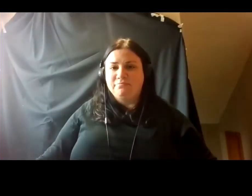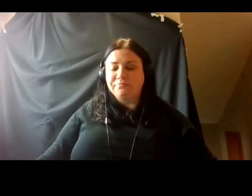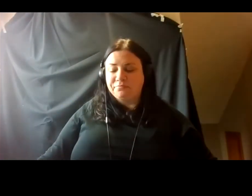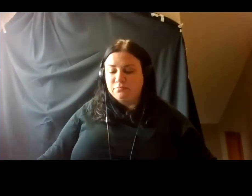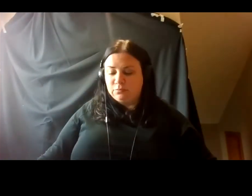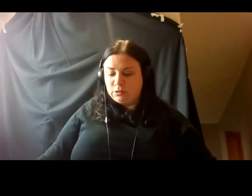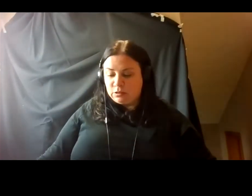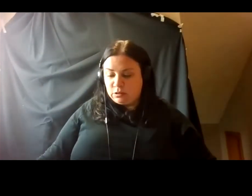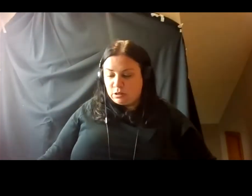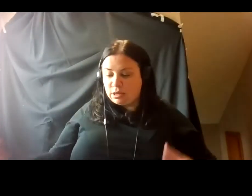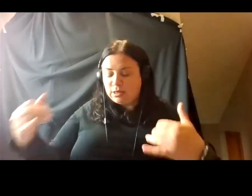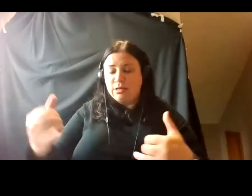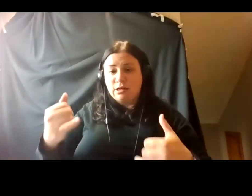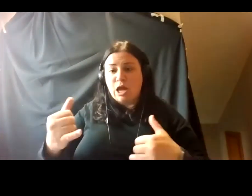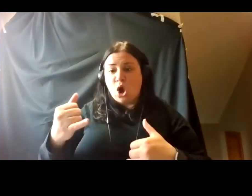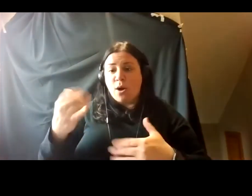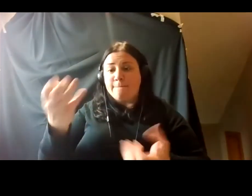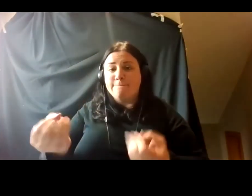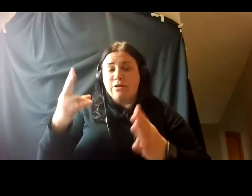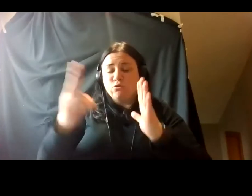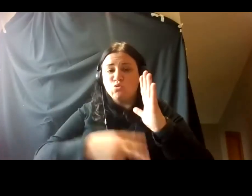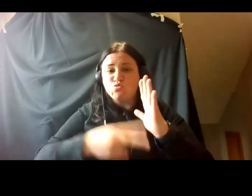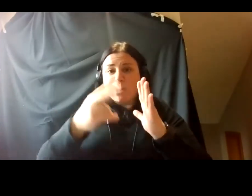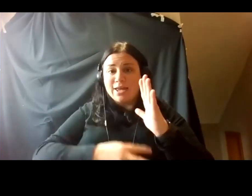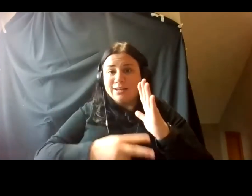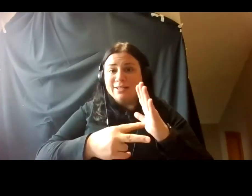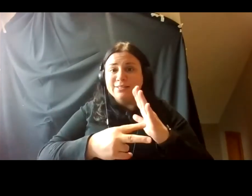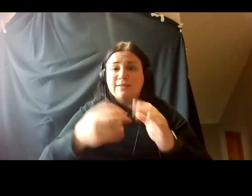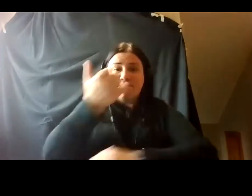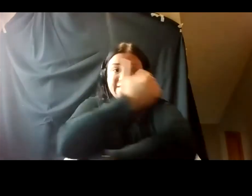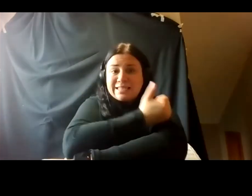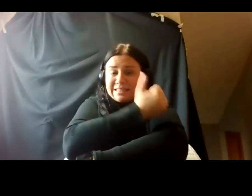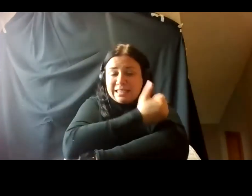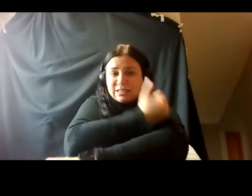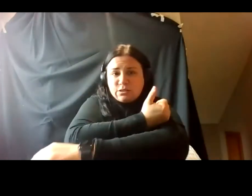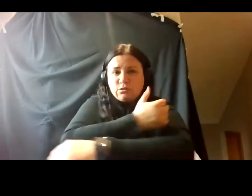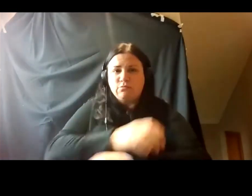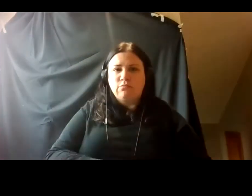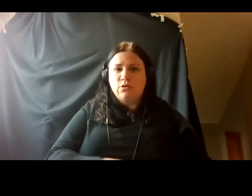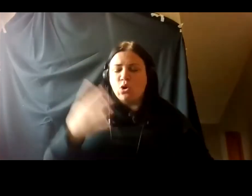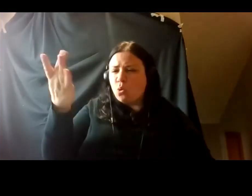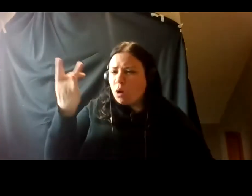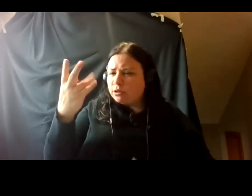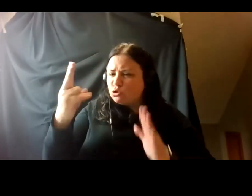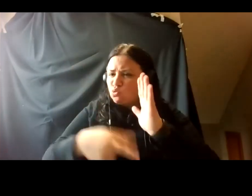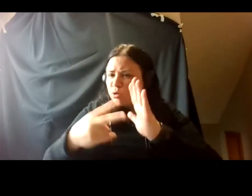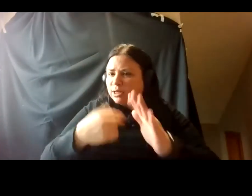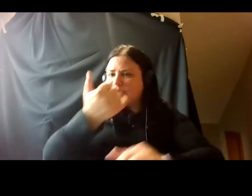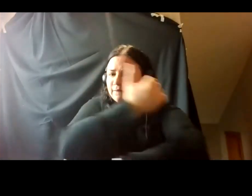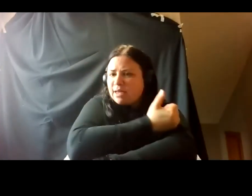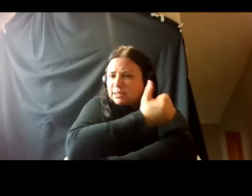Now, many of you might have read this as saying vaccines. Why did you read it as saying vaccines?